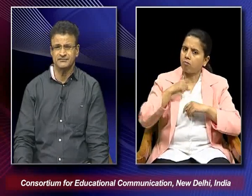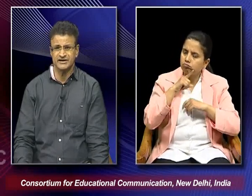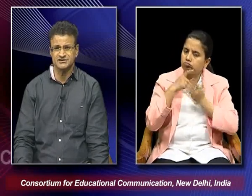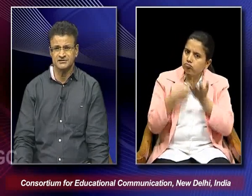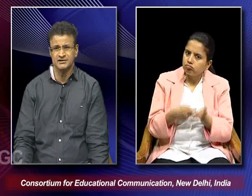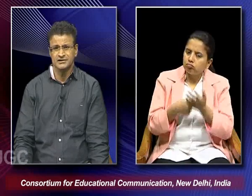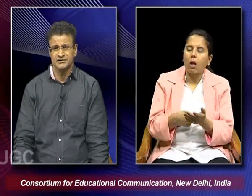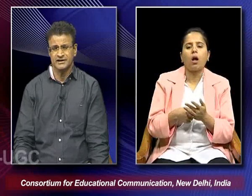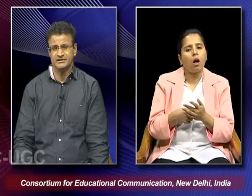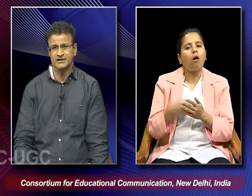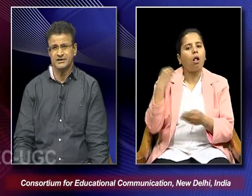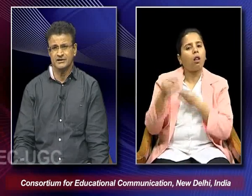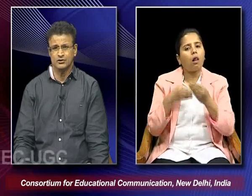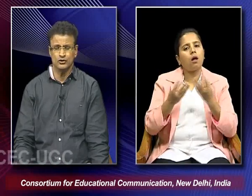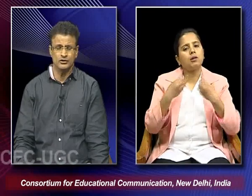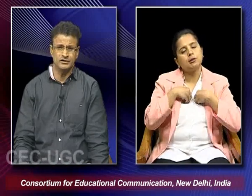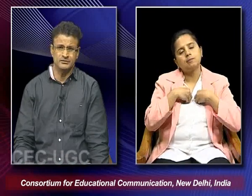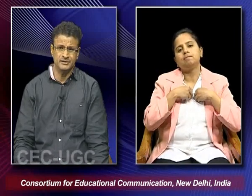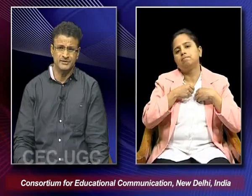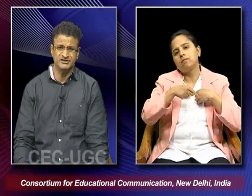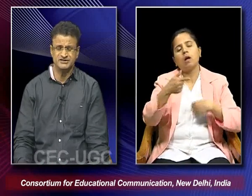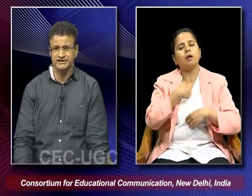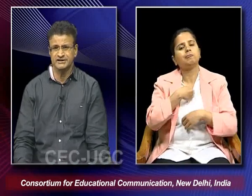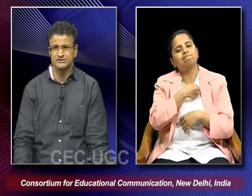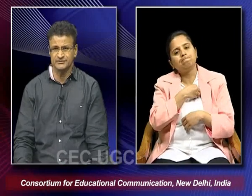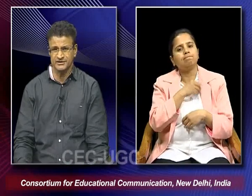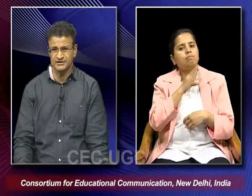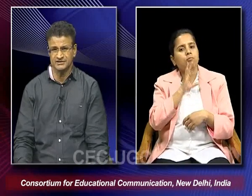particular fashion, that they are no longer